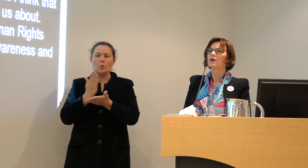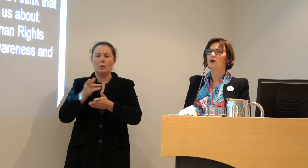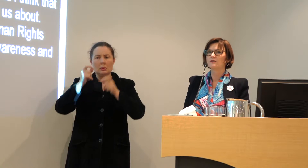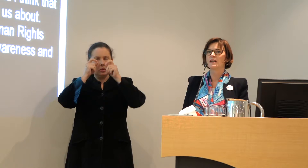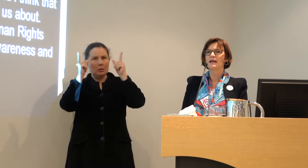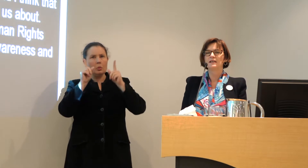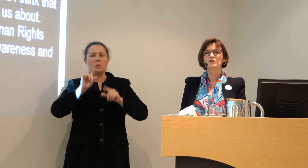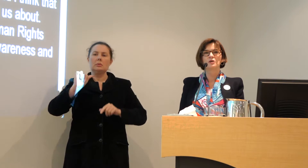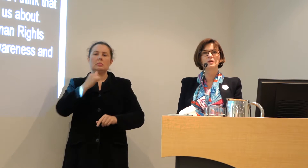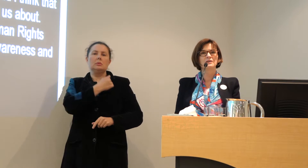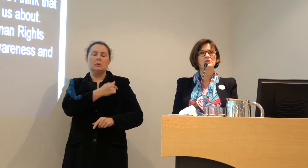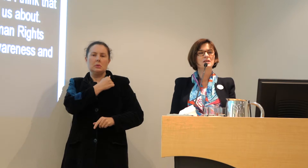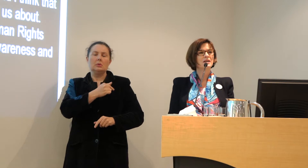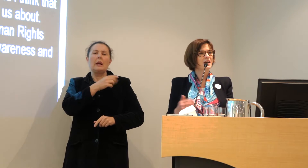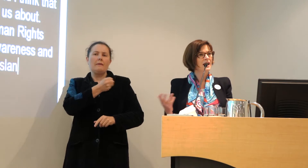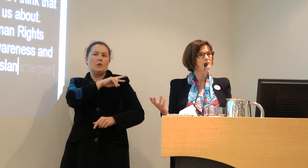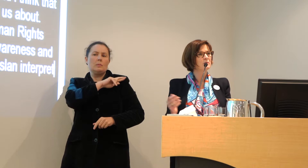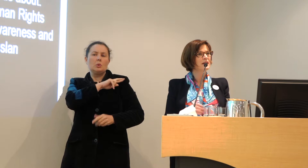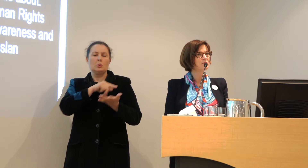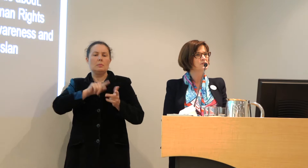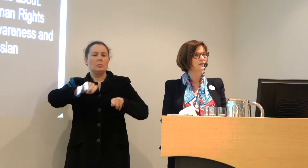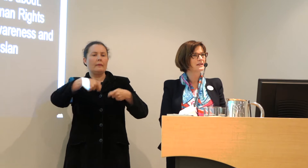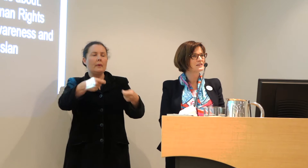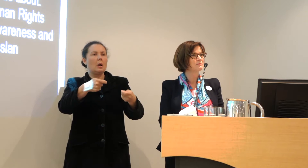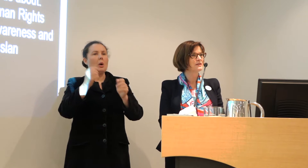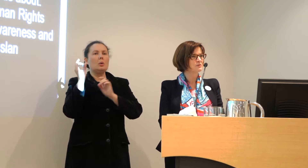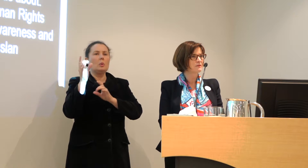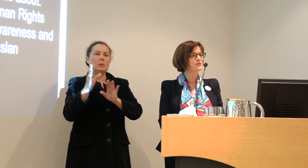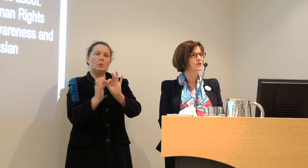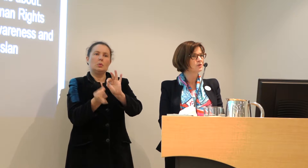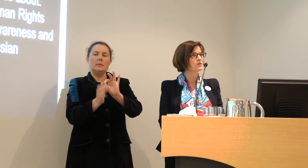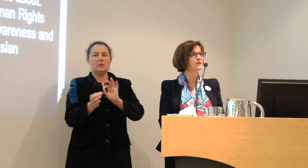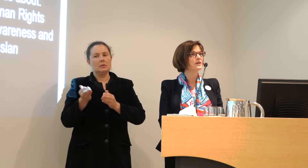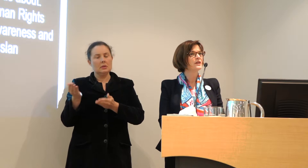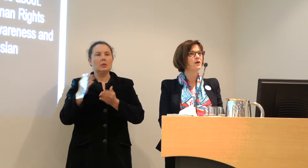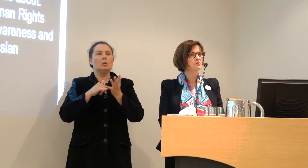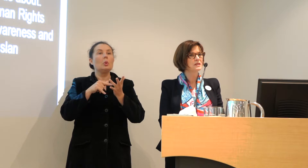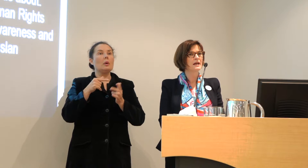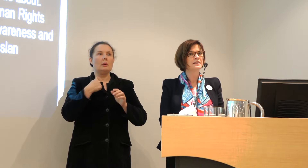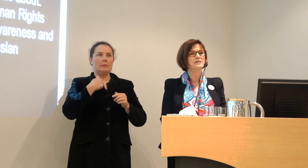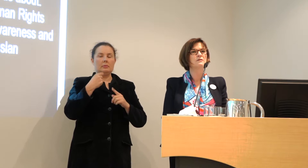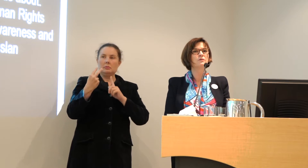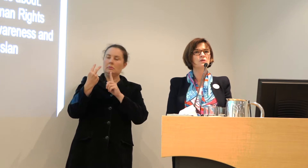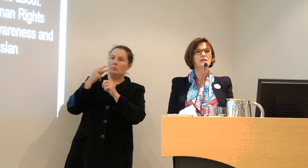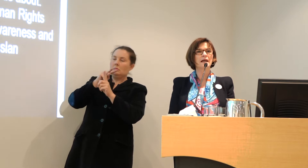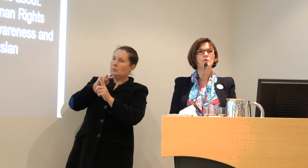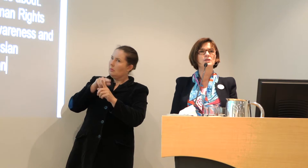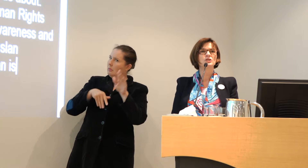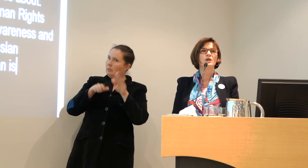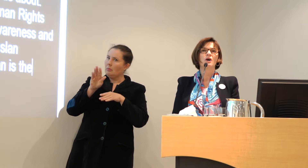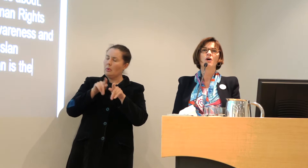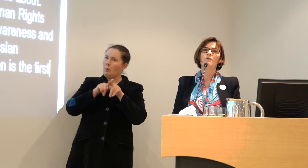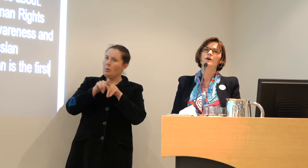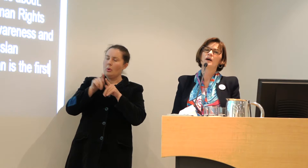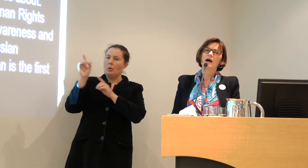provide Auslan interpreters. And for me, it's been terrific to learn that Auslan is the first